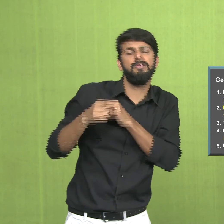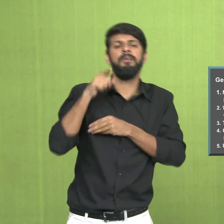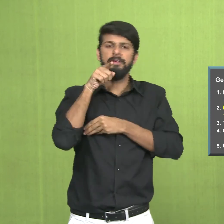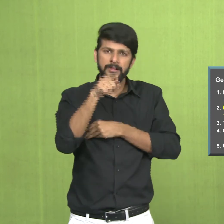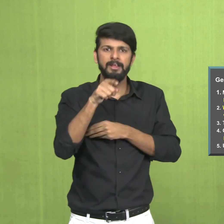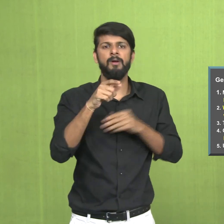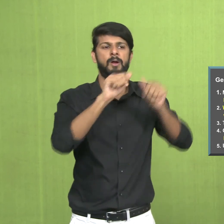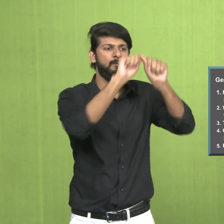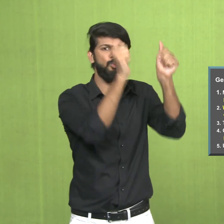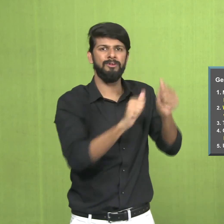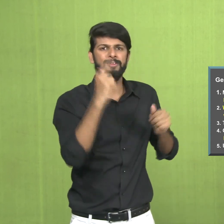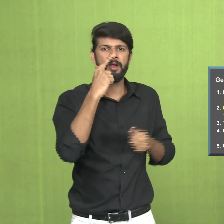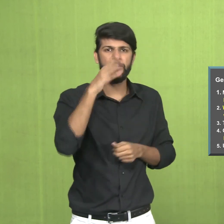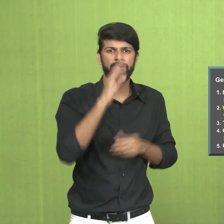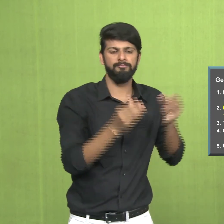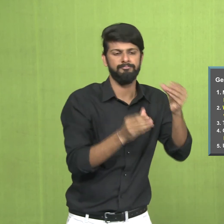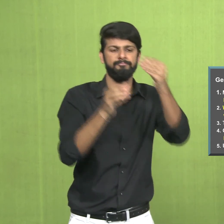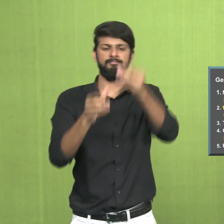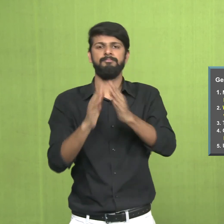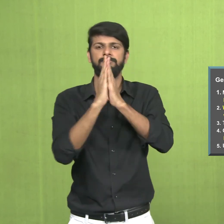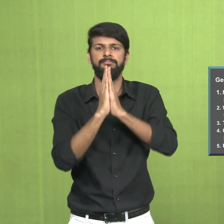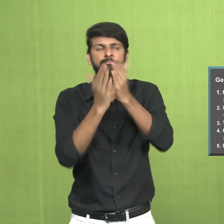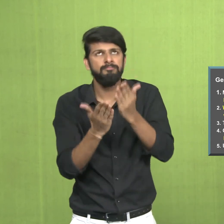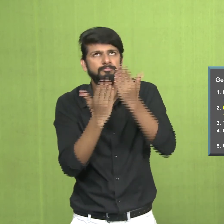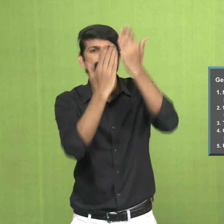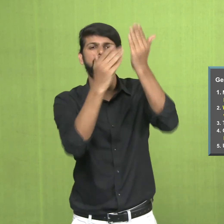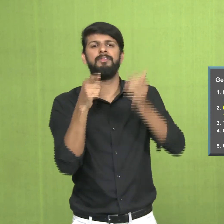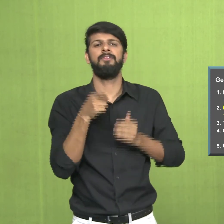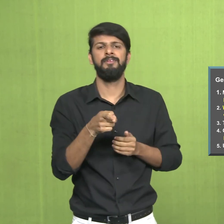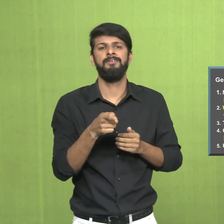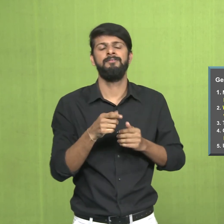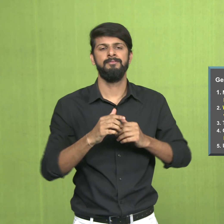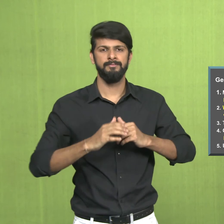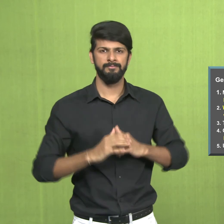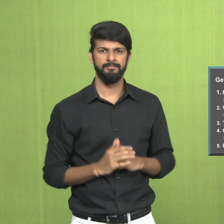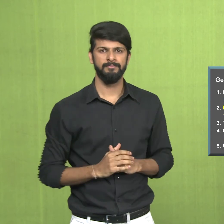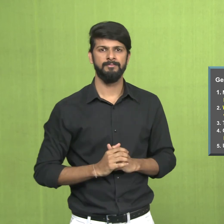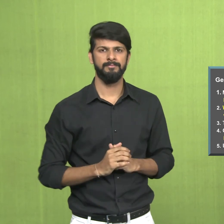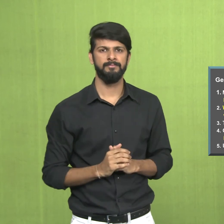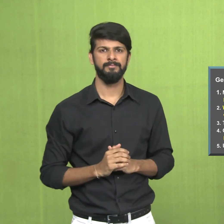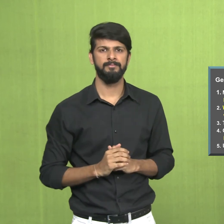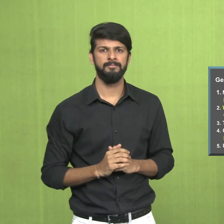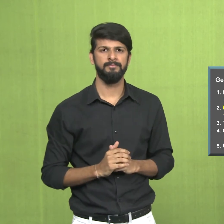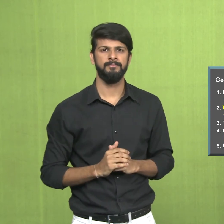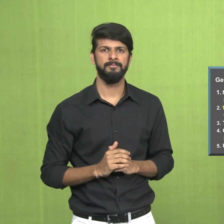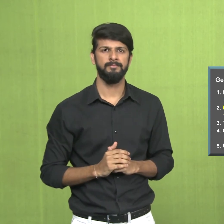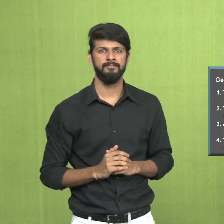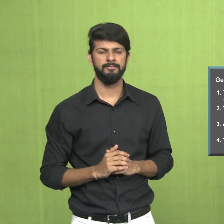god. Similarly, during the religious rituals in Indus Valley, they used this kind of sculptures.